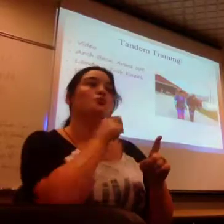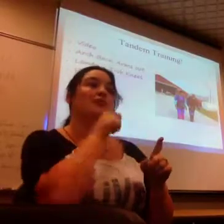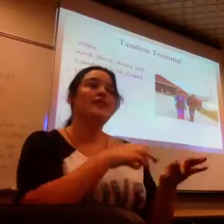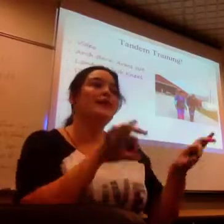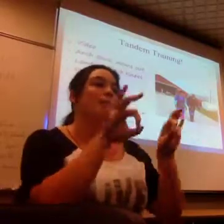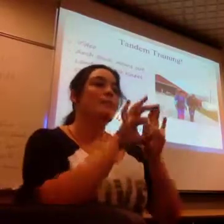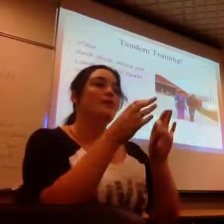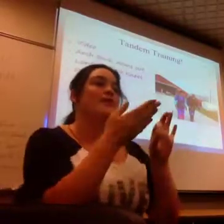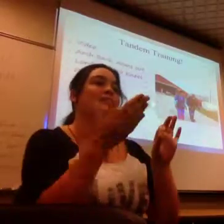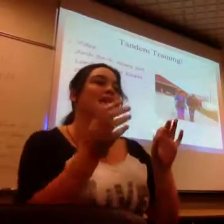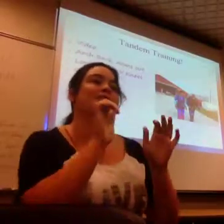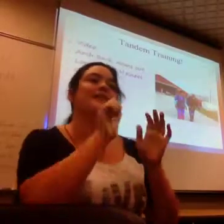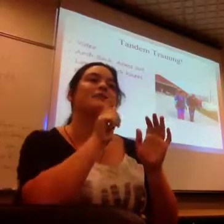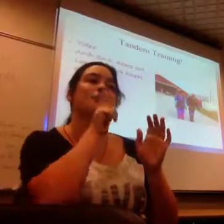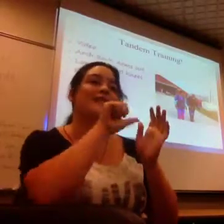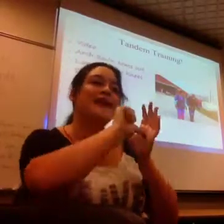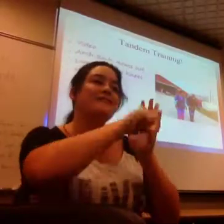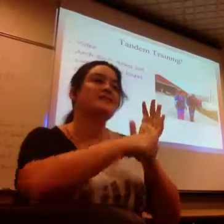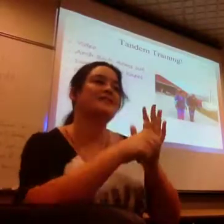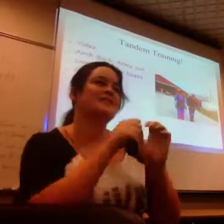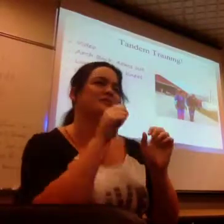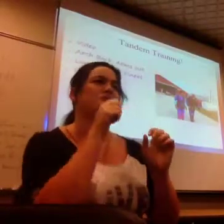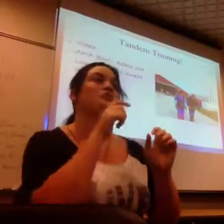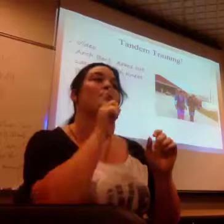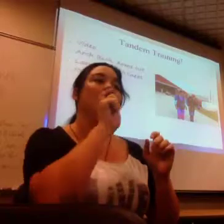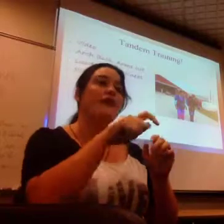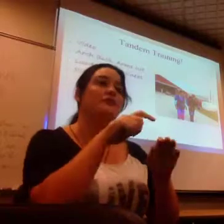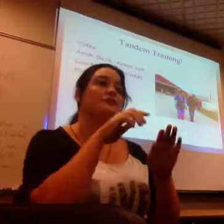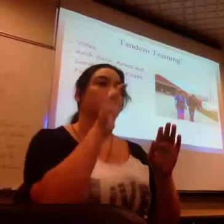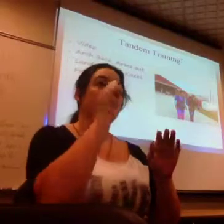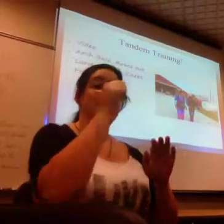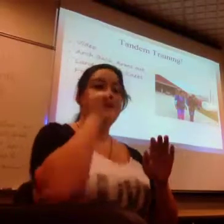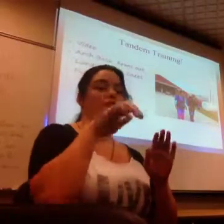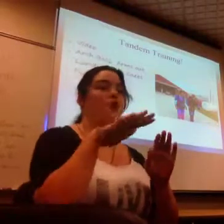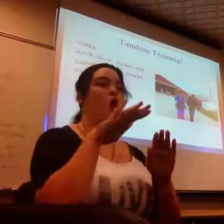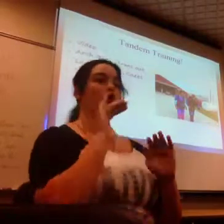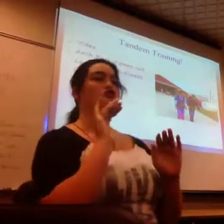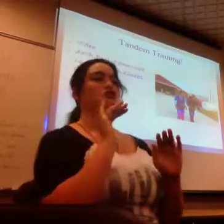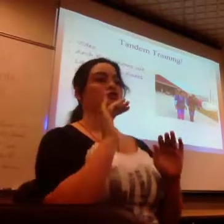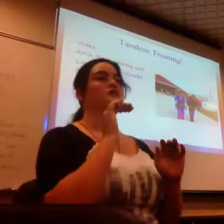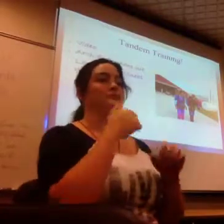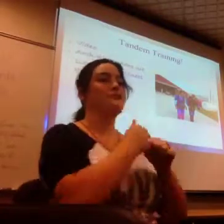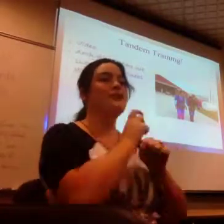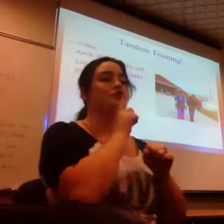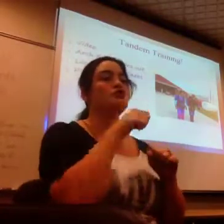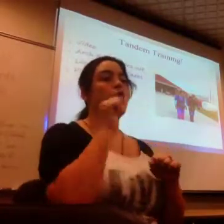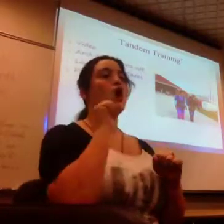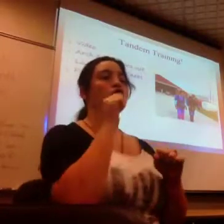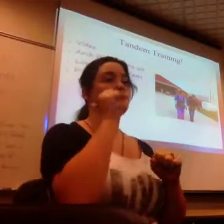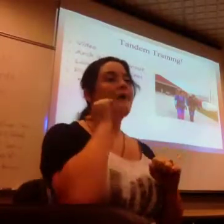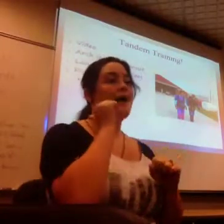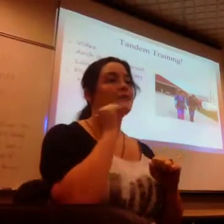back after you jump out of the plane, and to keep your arms up, which you'll see in a picture of